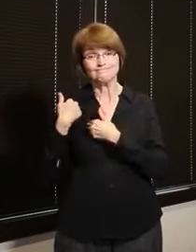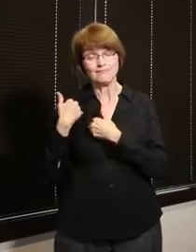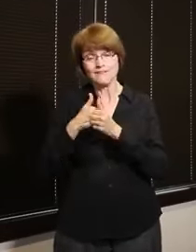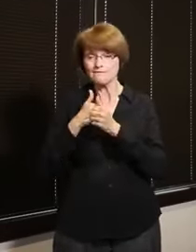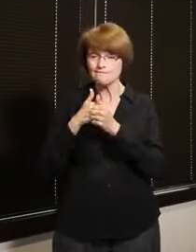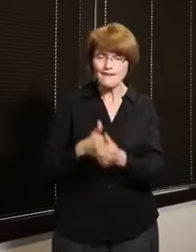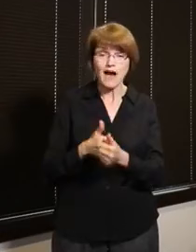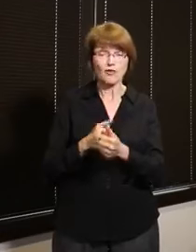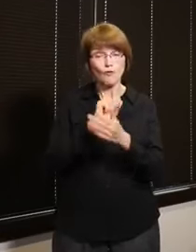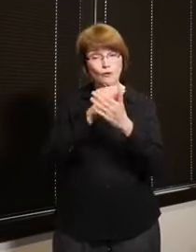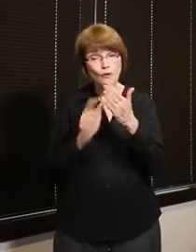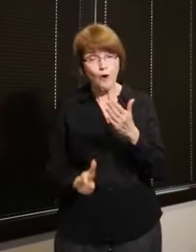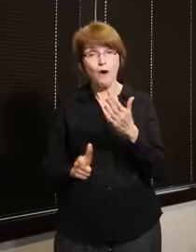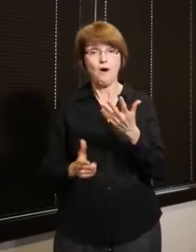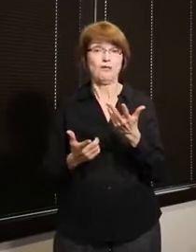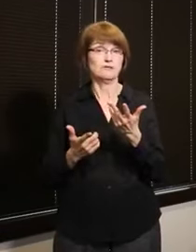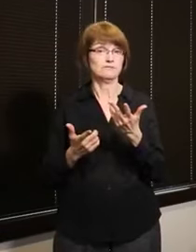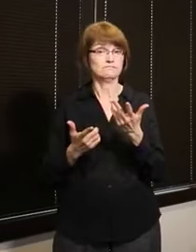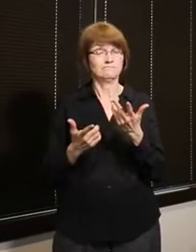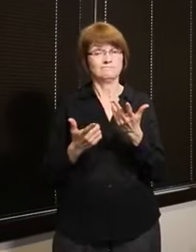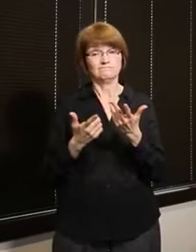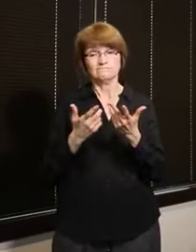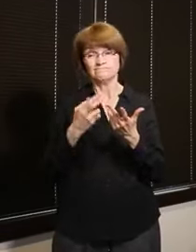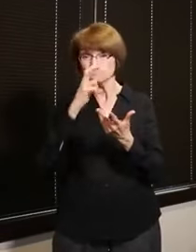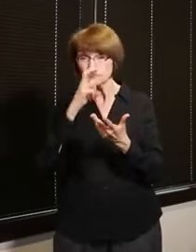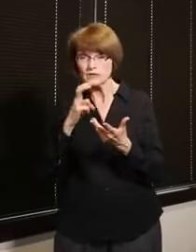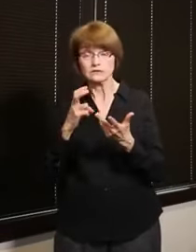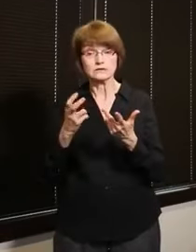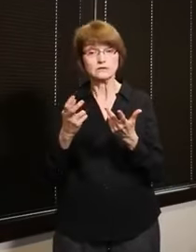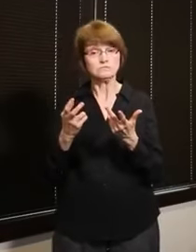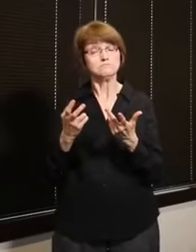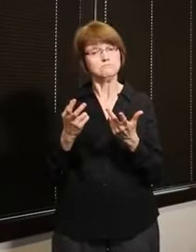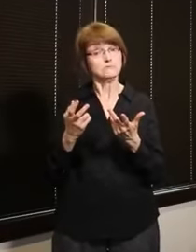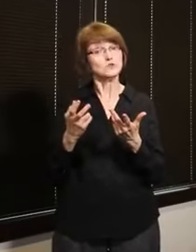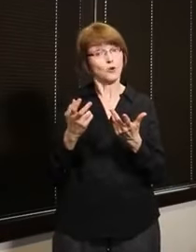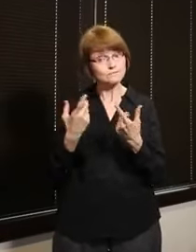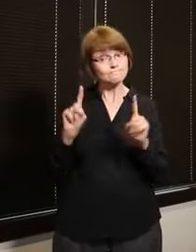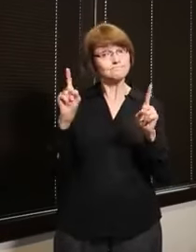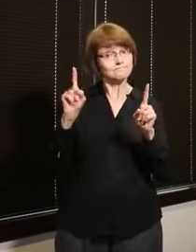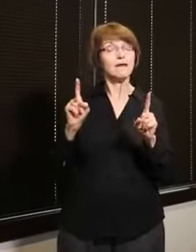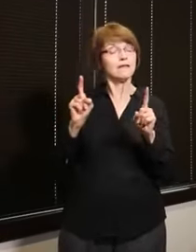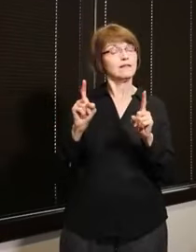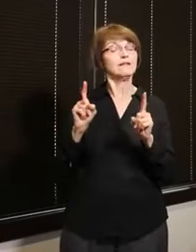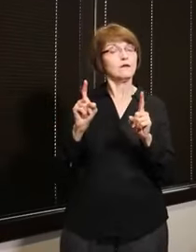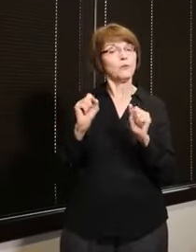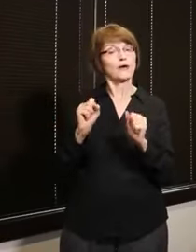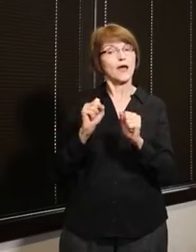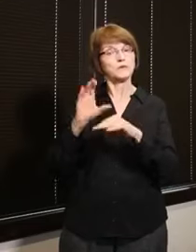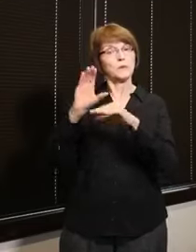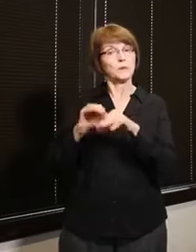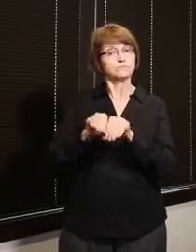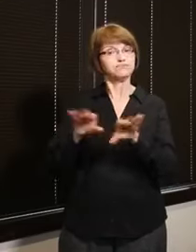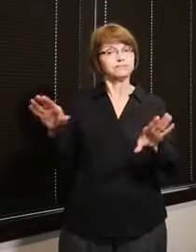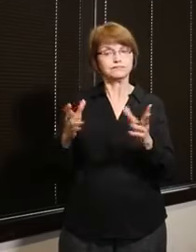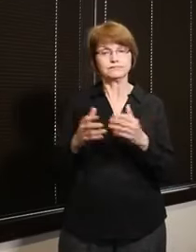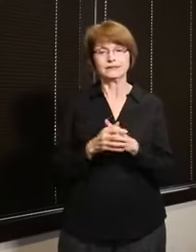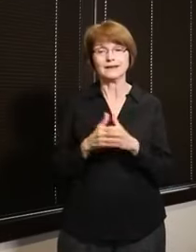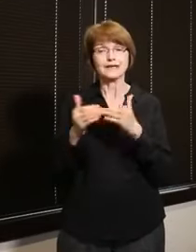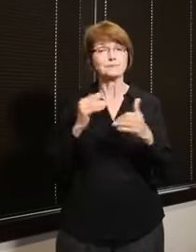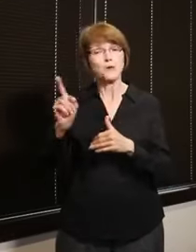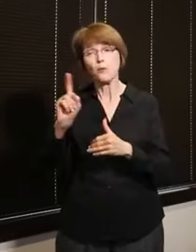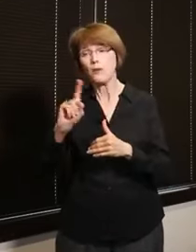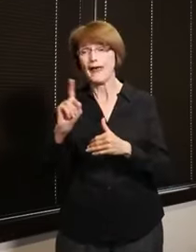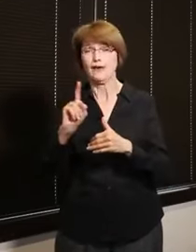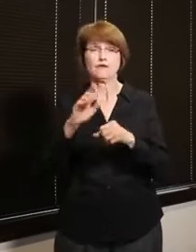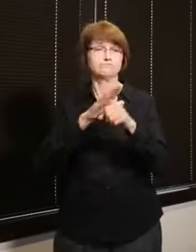practicing all of these things in order for us to keep the transmission rate low. Doesn't matter, where you live